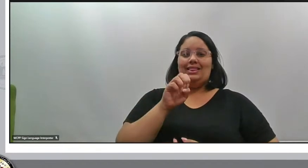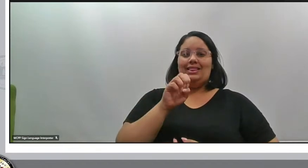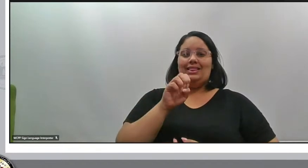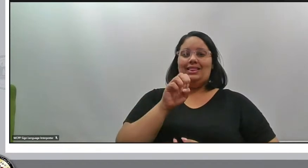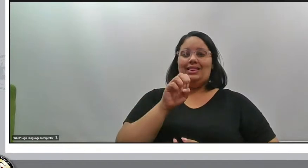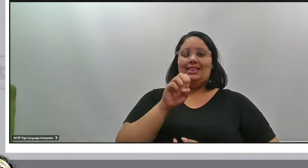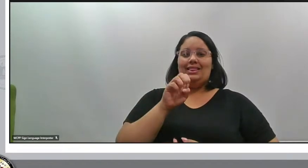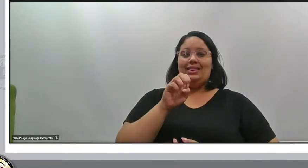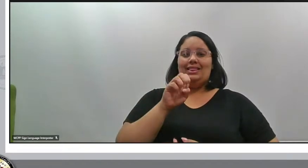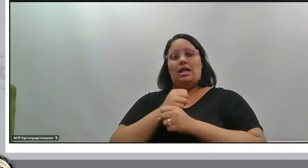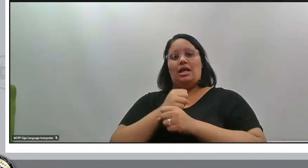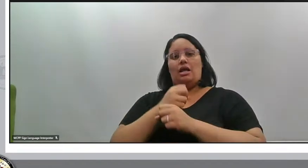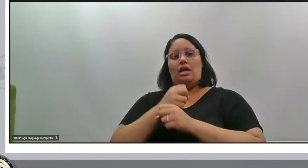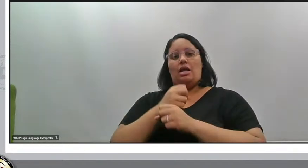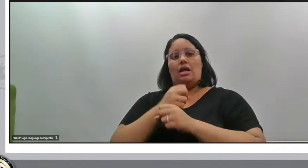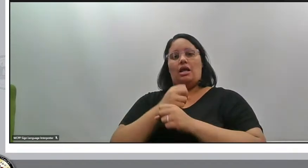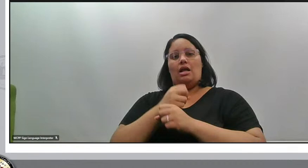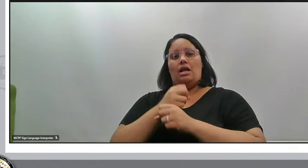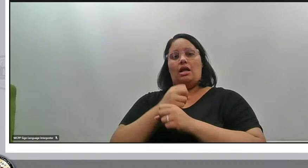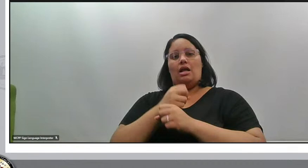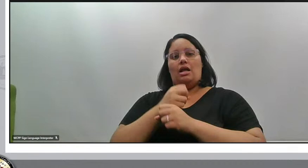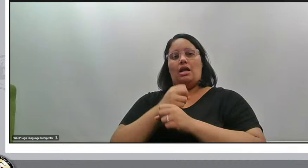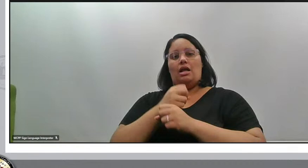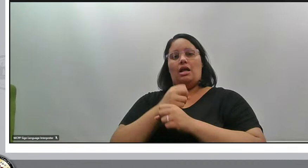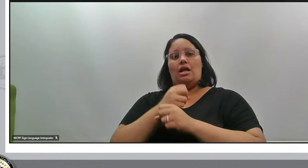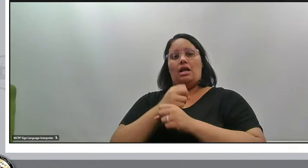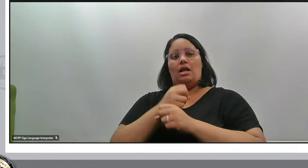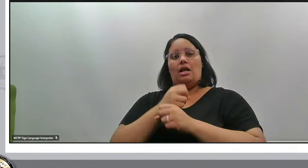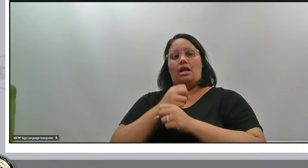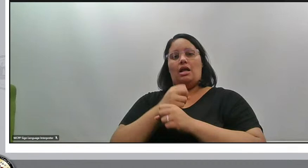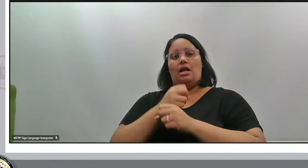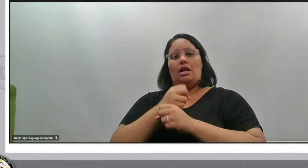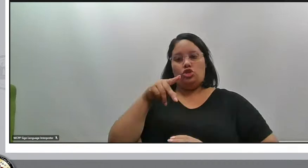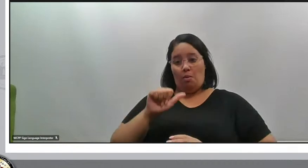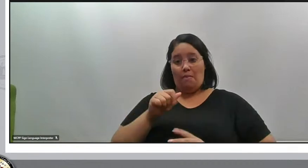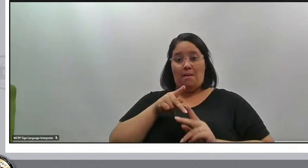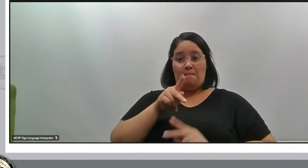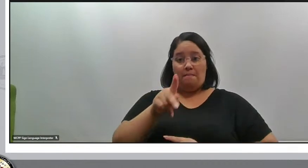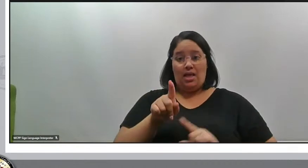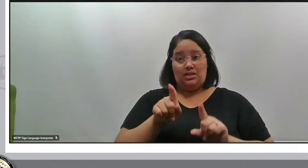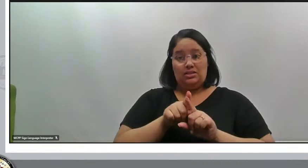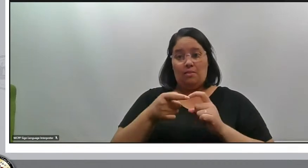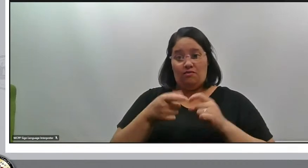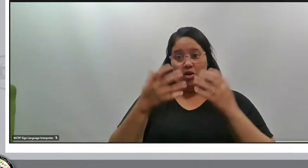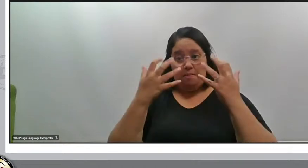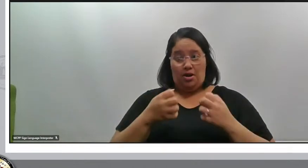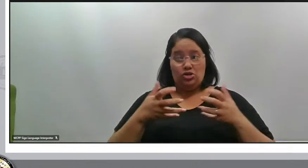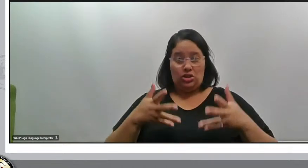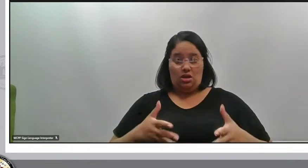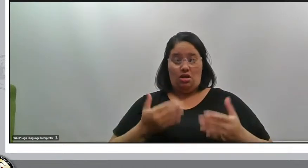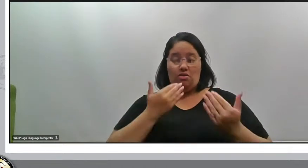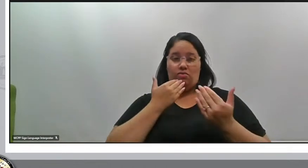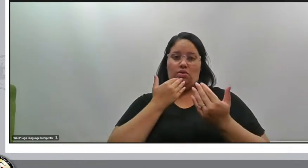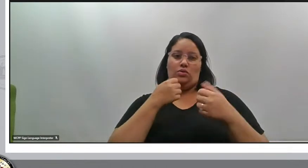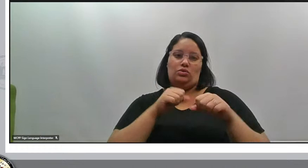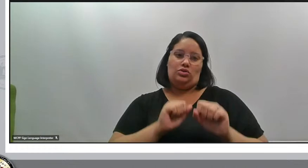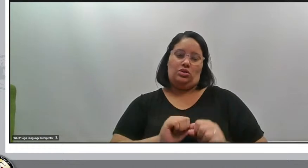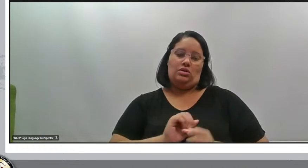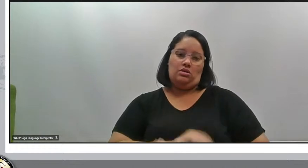stakeholder and community outreach program and SOPA is also being paid from this budget? Thank you, Chair.